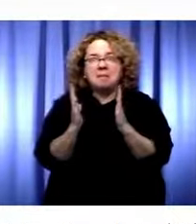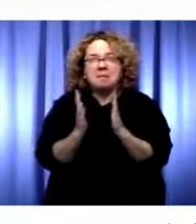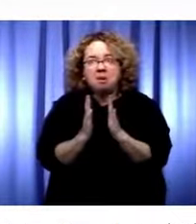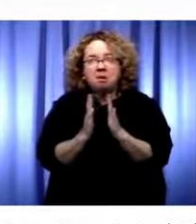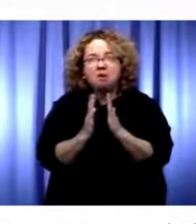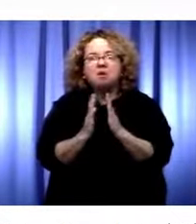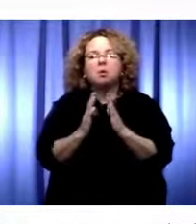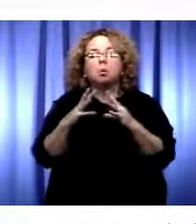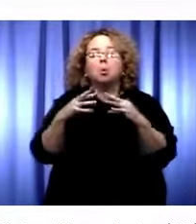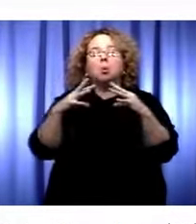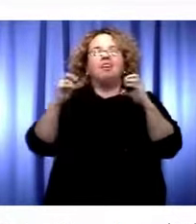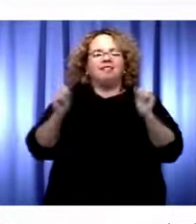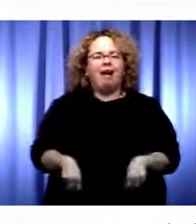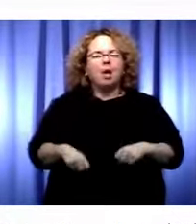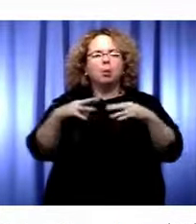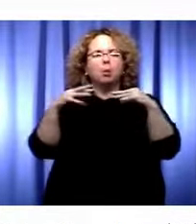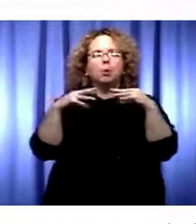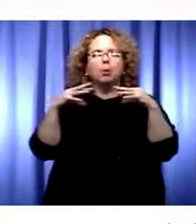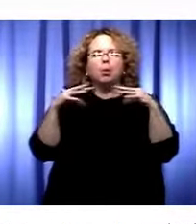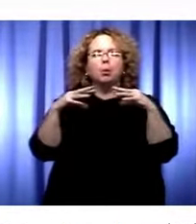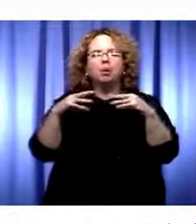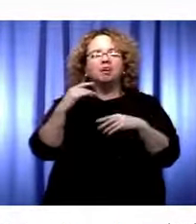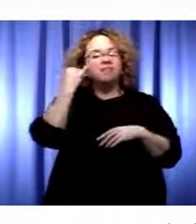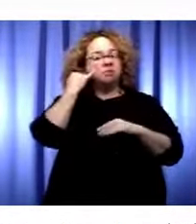As the food in the intestinal tract gets smaller,